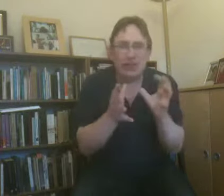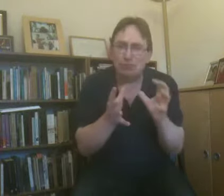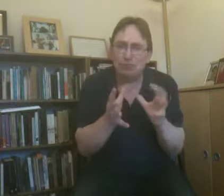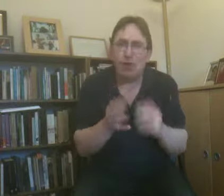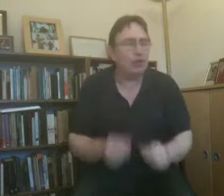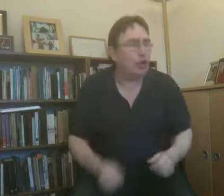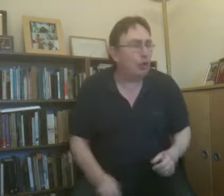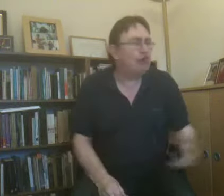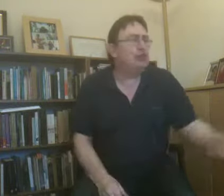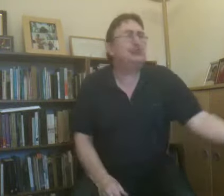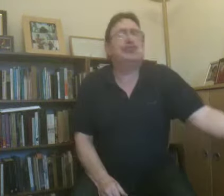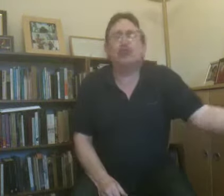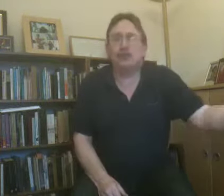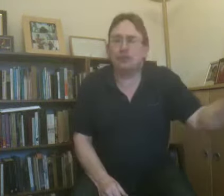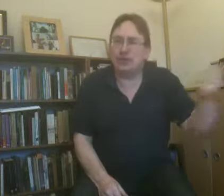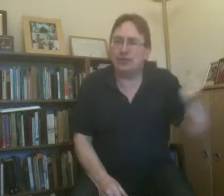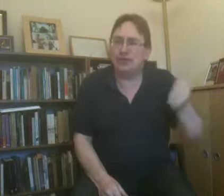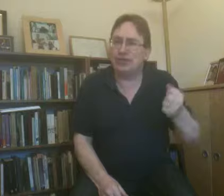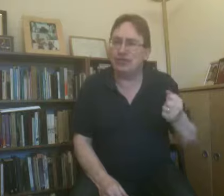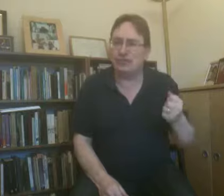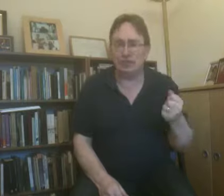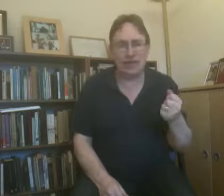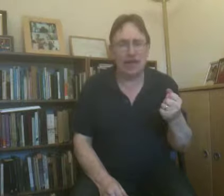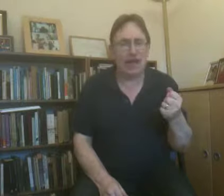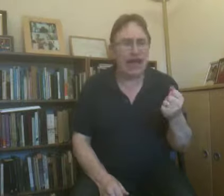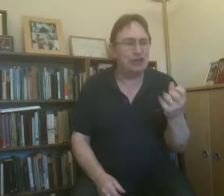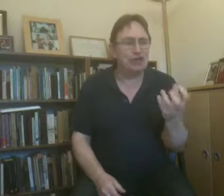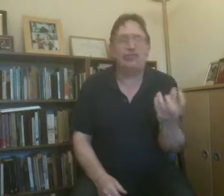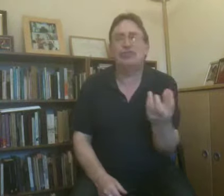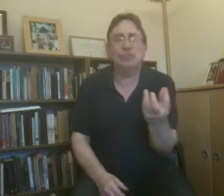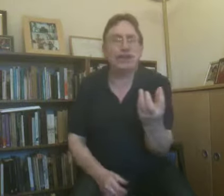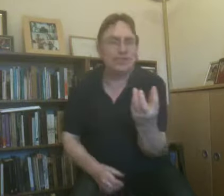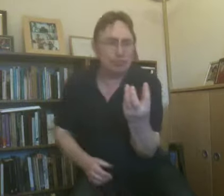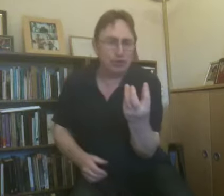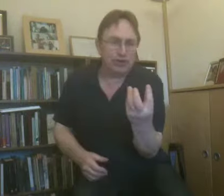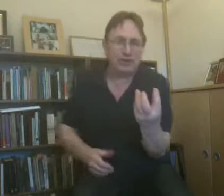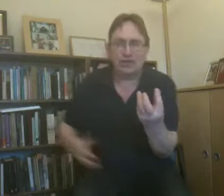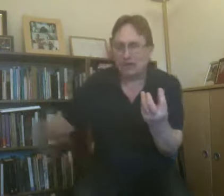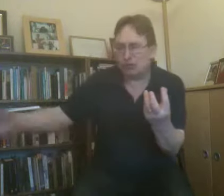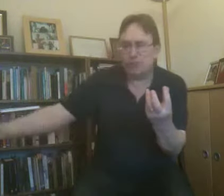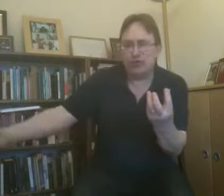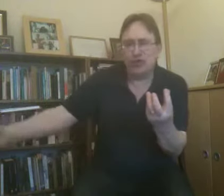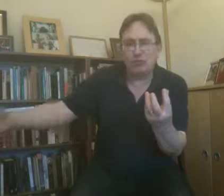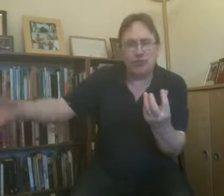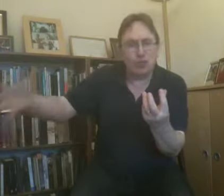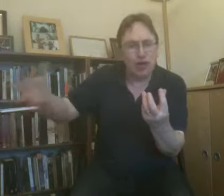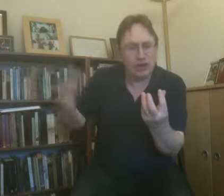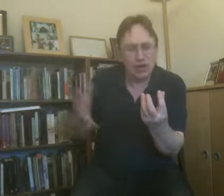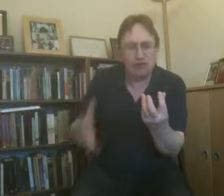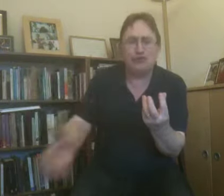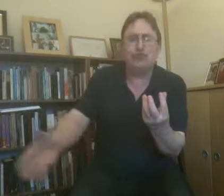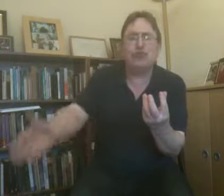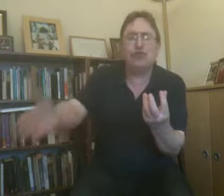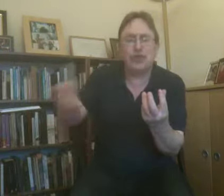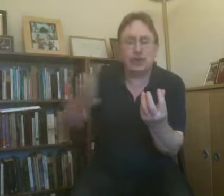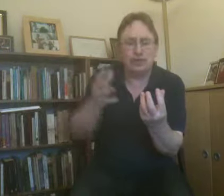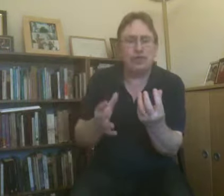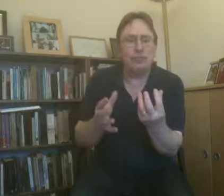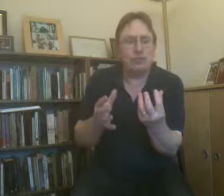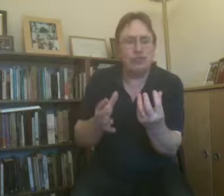Jacob's well. What do you draw from the Old Testament? And Jesus made this point. This woman had come to the well to draw from this